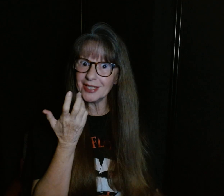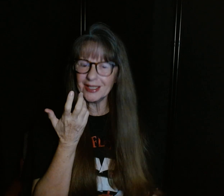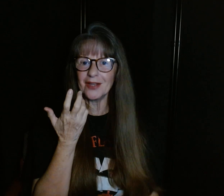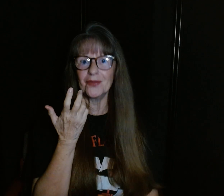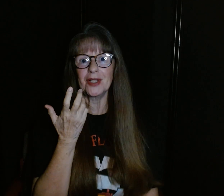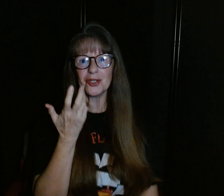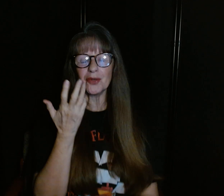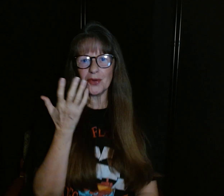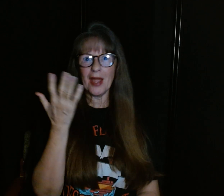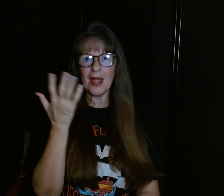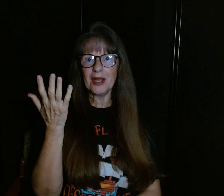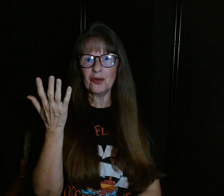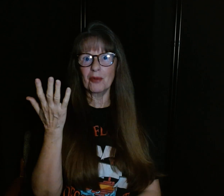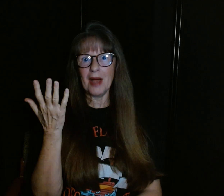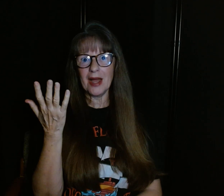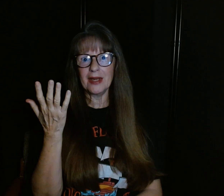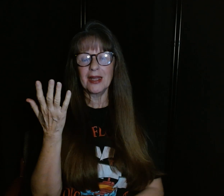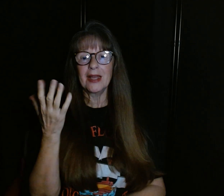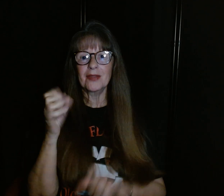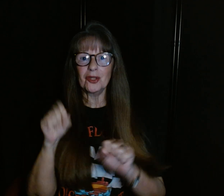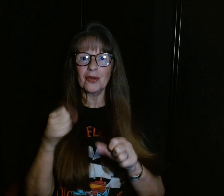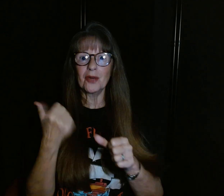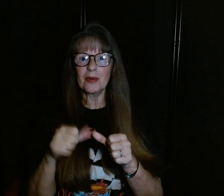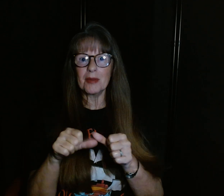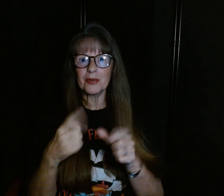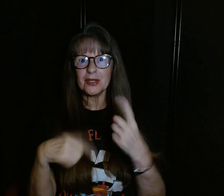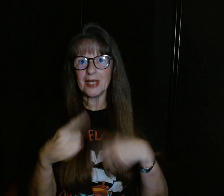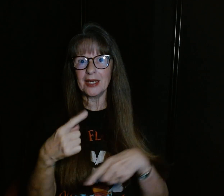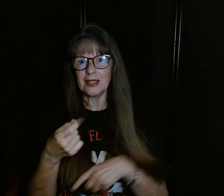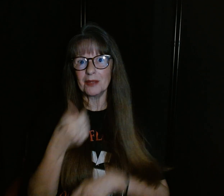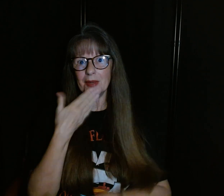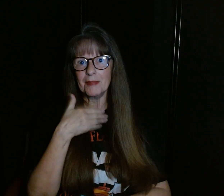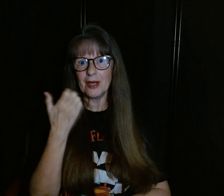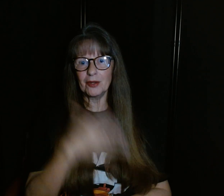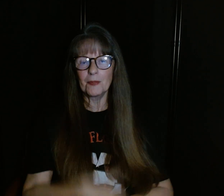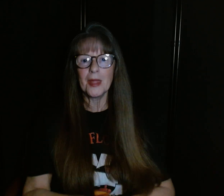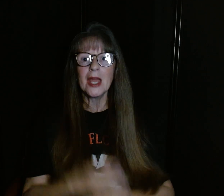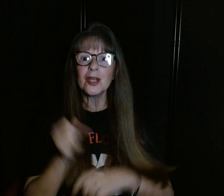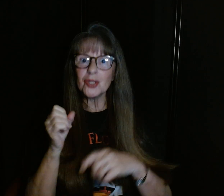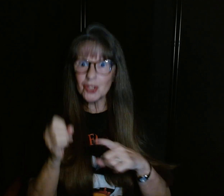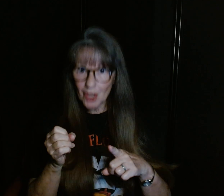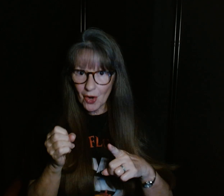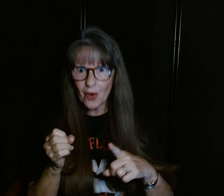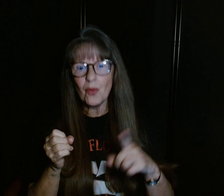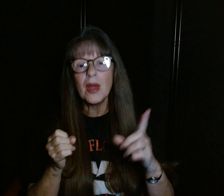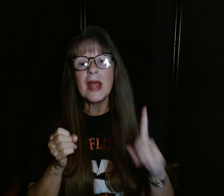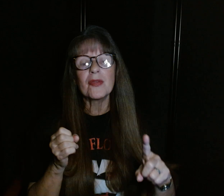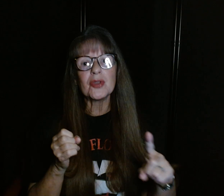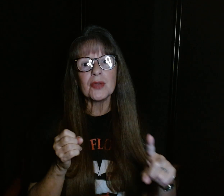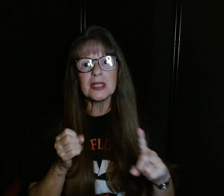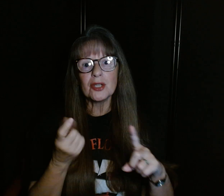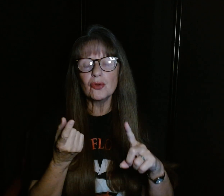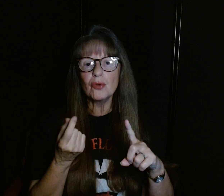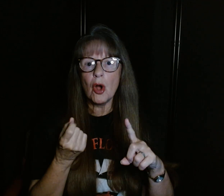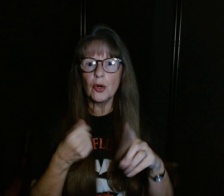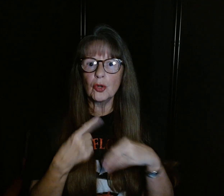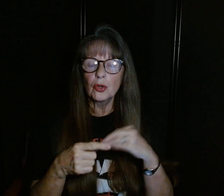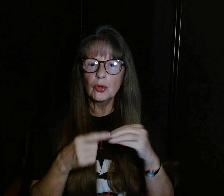like a fish. So if you have that in your mind, then you can remember the sign a little bit better. So, so this little